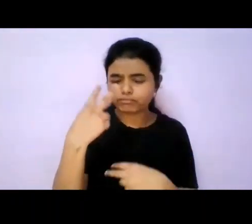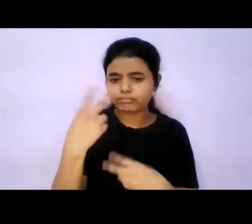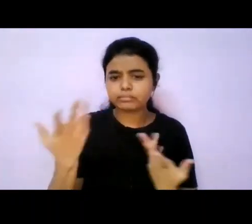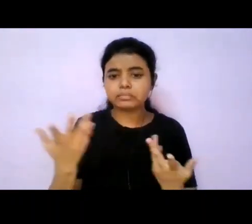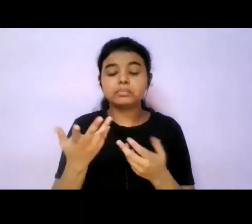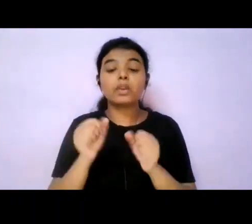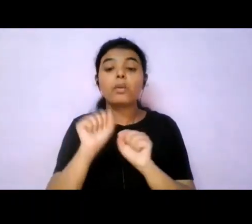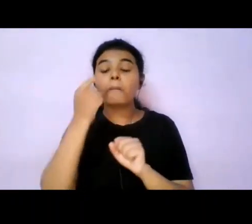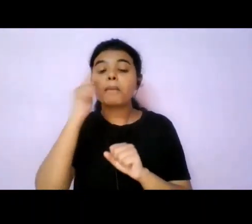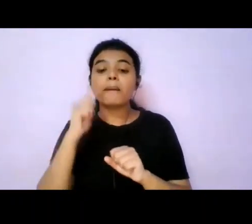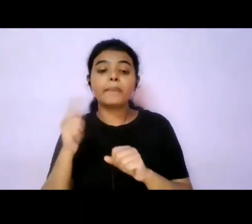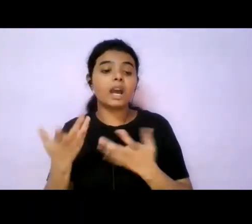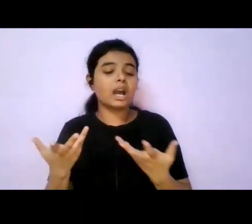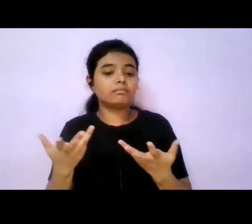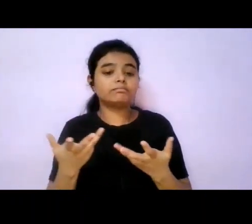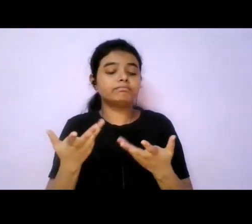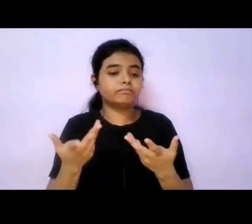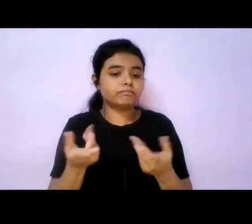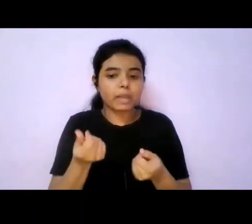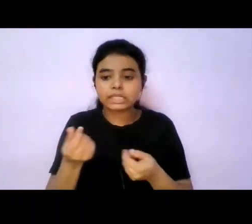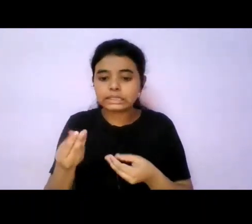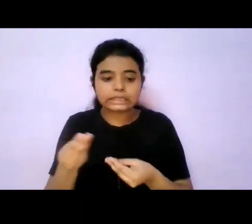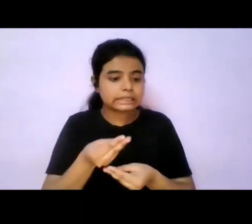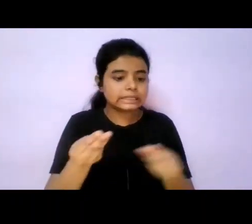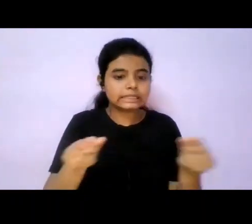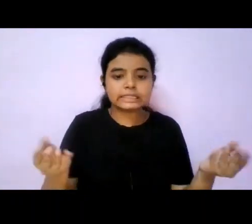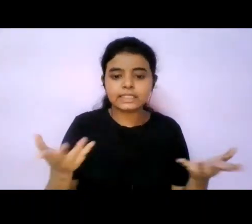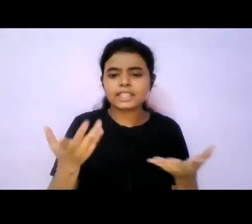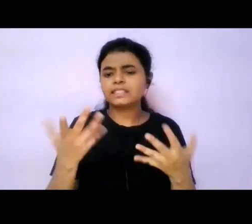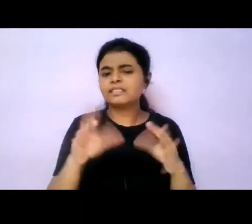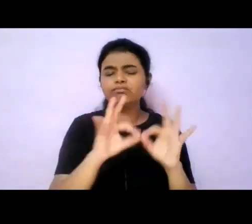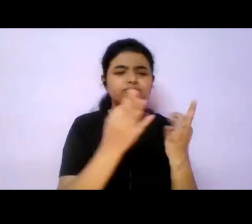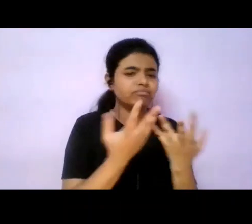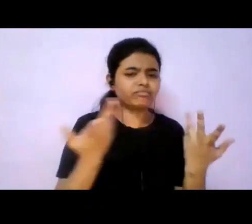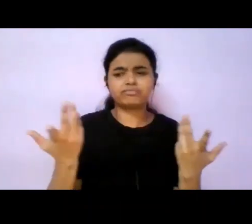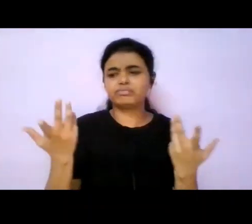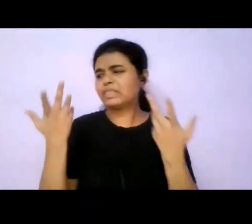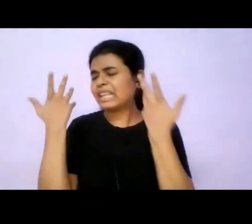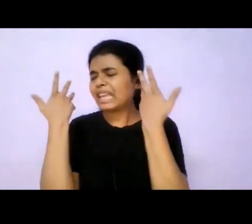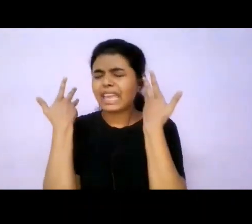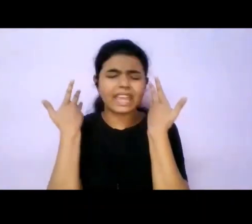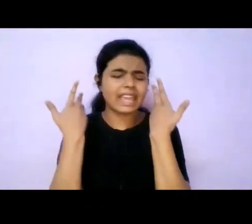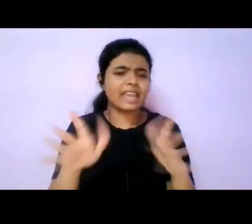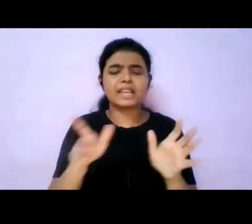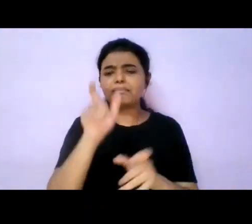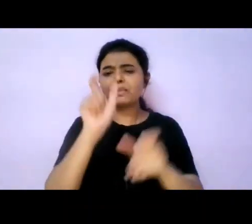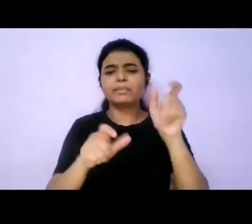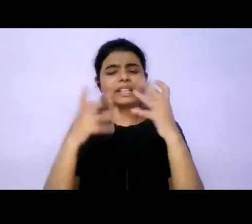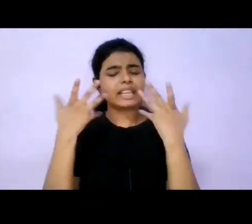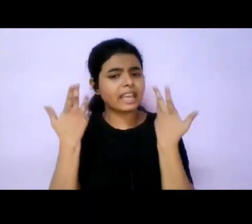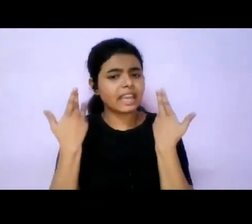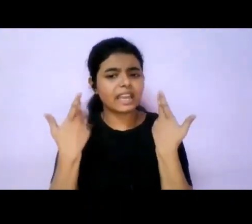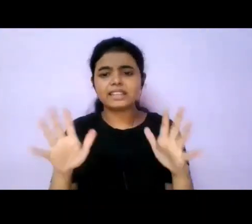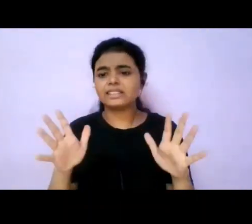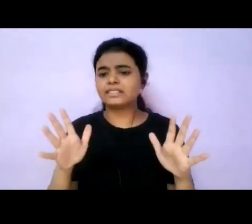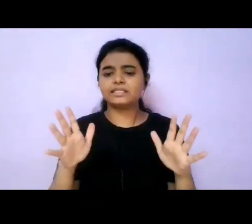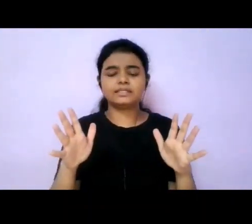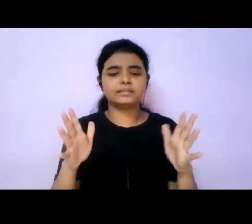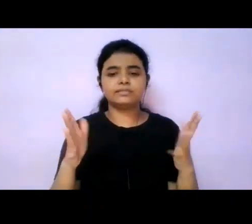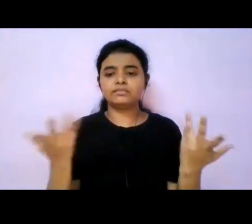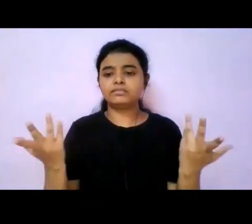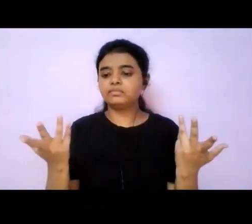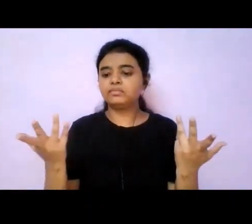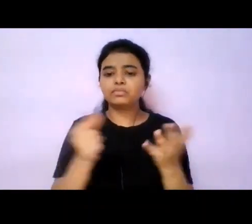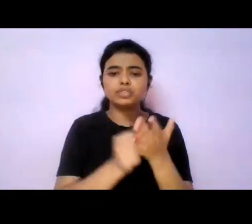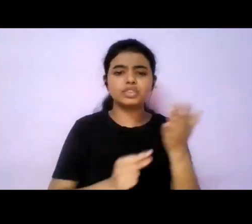offspring's disputes. Families, friends, lovers, colleagues, strangers, taxi drivers, tour guides,